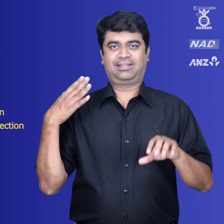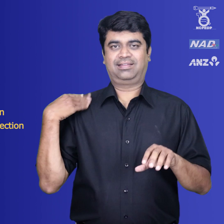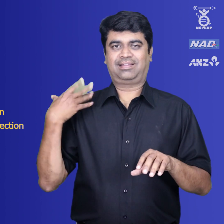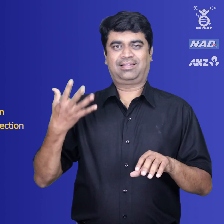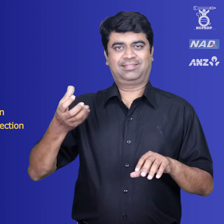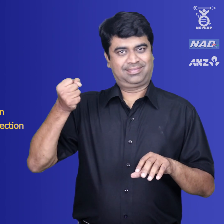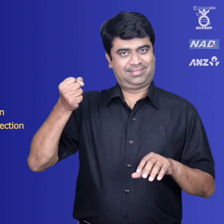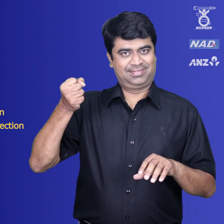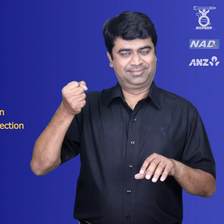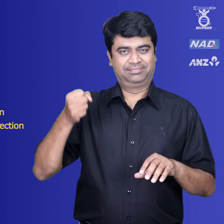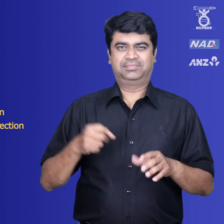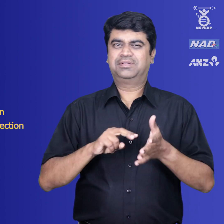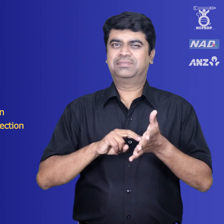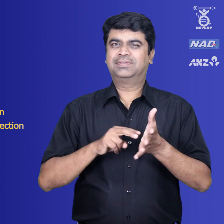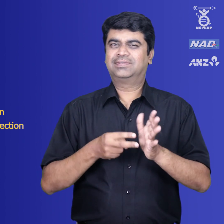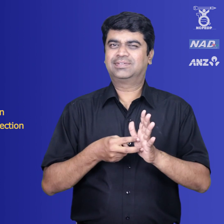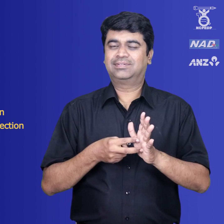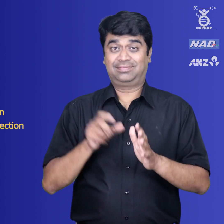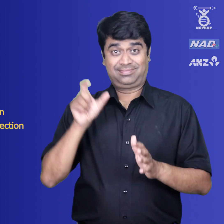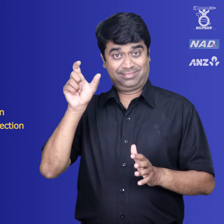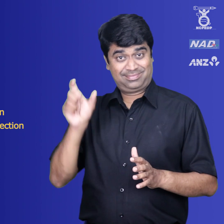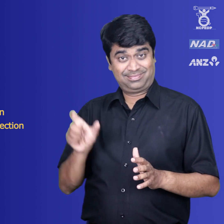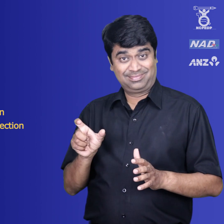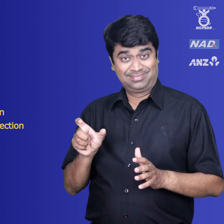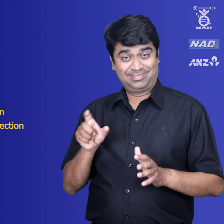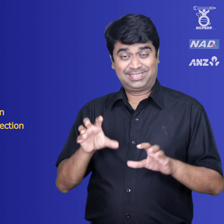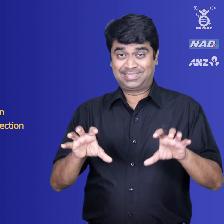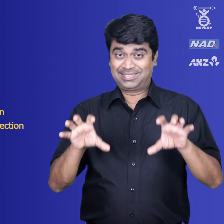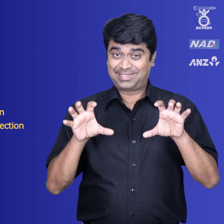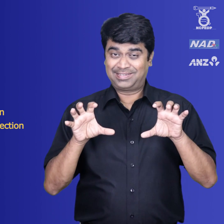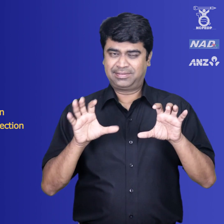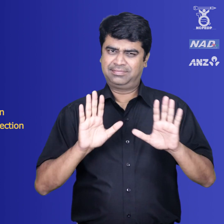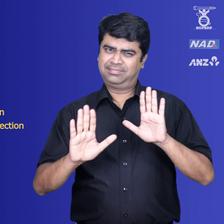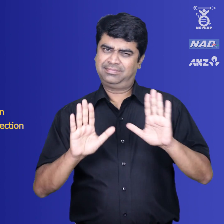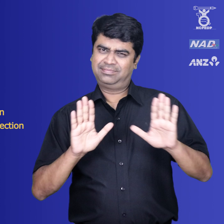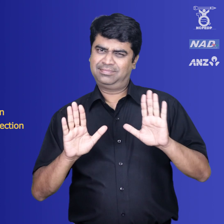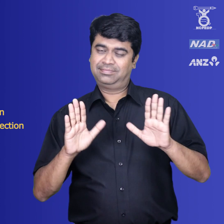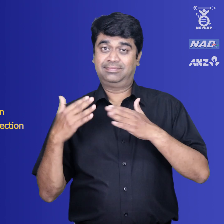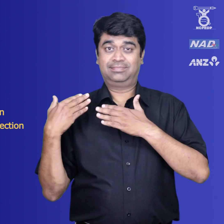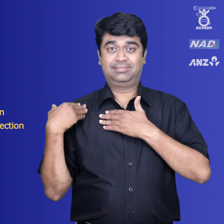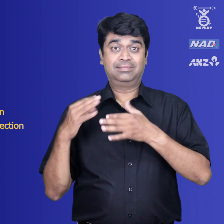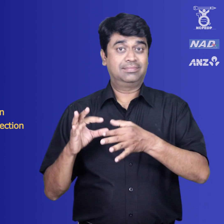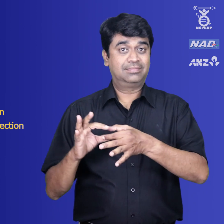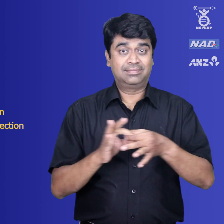Certifying authority means an authority designated under